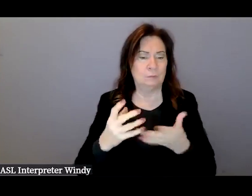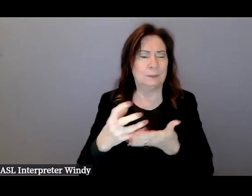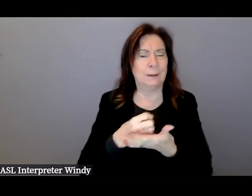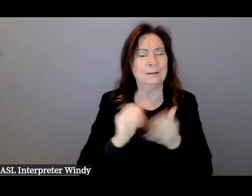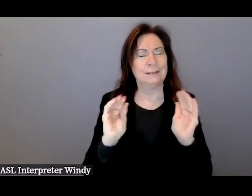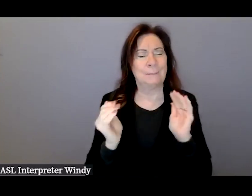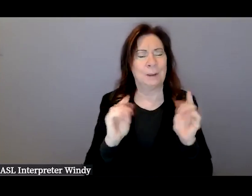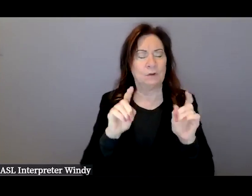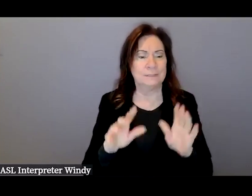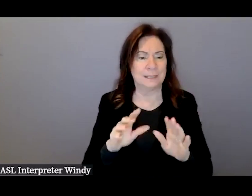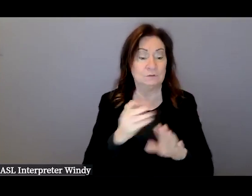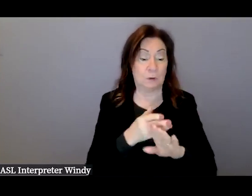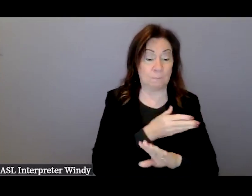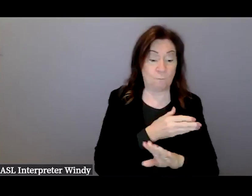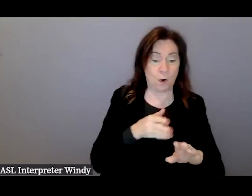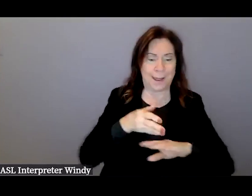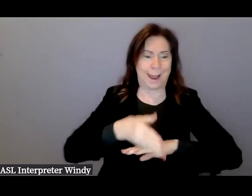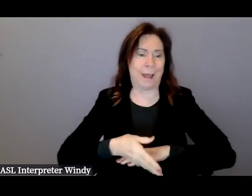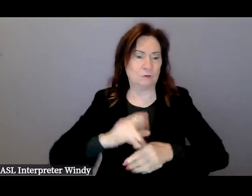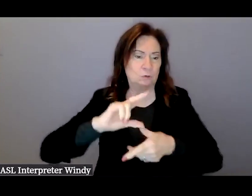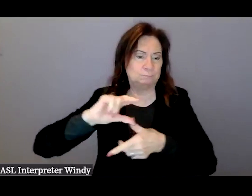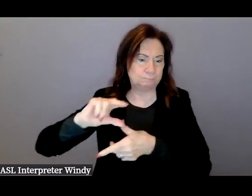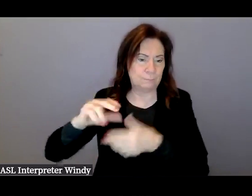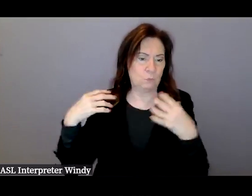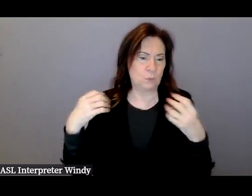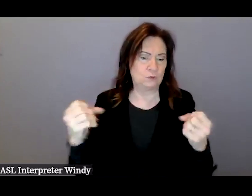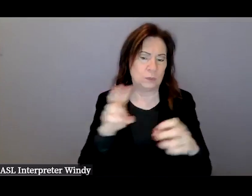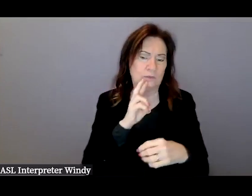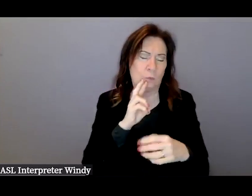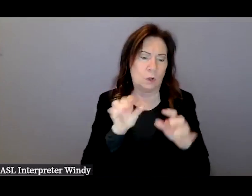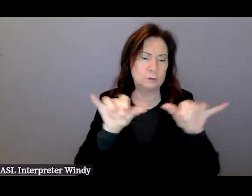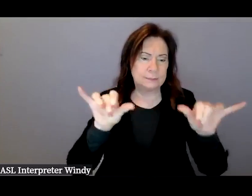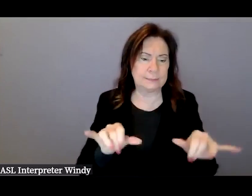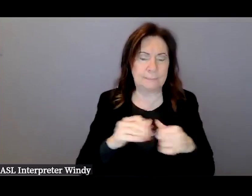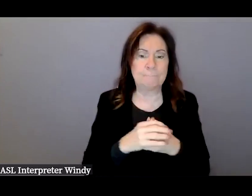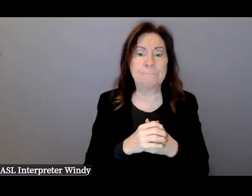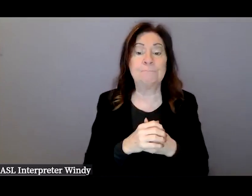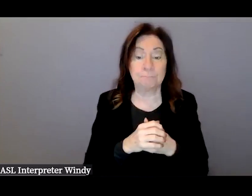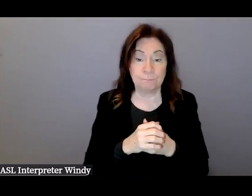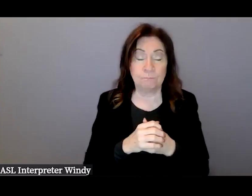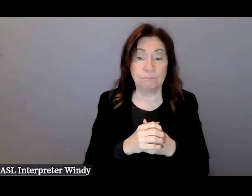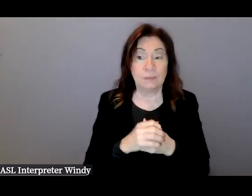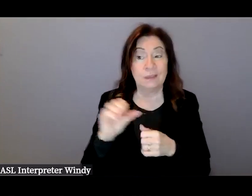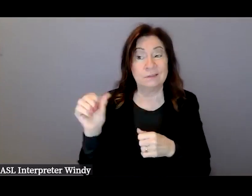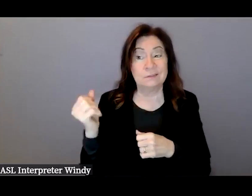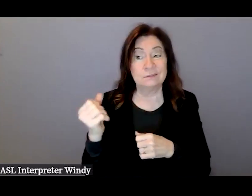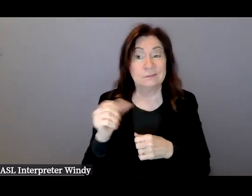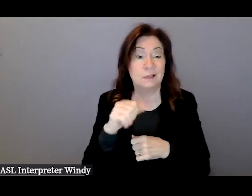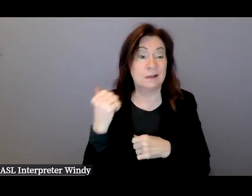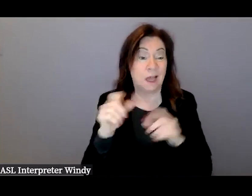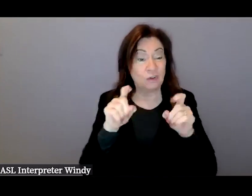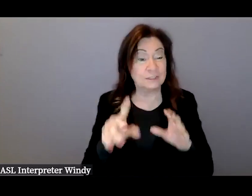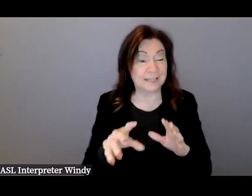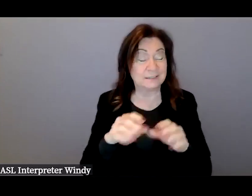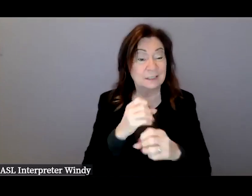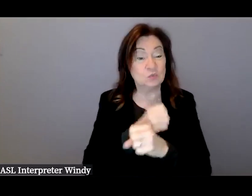from before and after the restoration of the water system. This is another testing strategy that will allow us